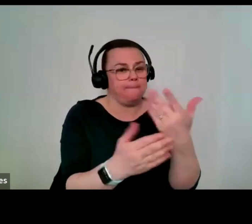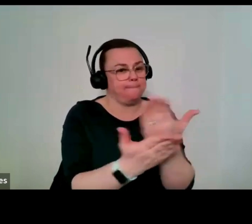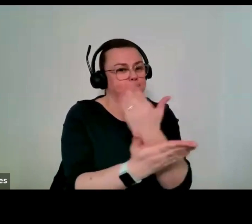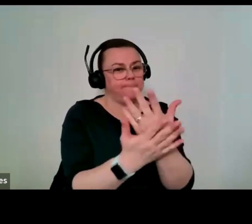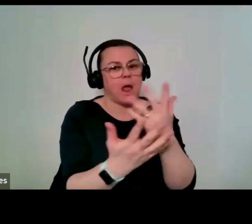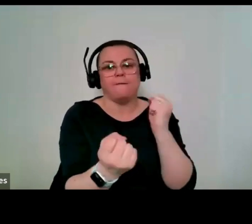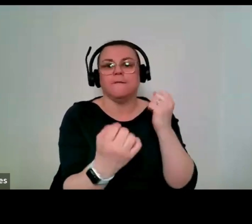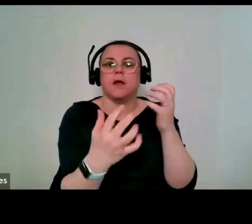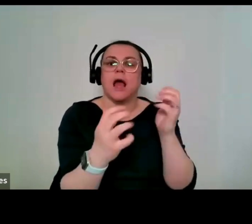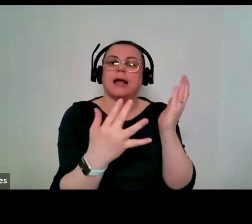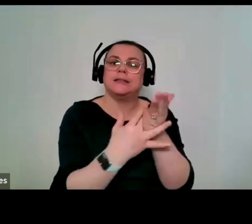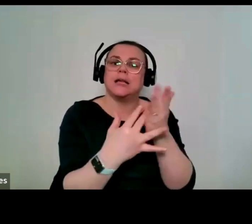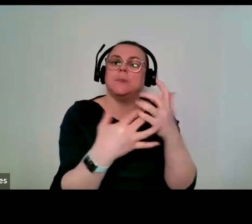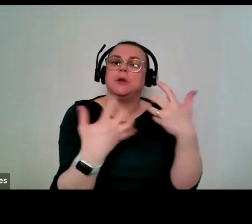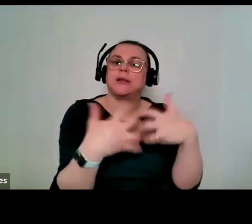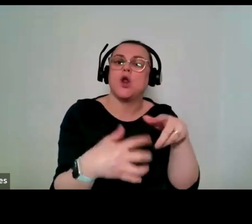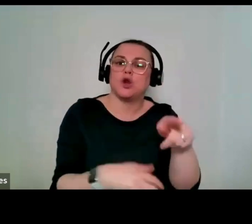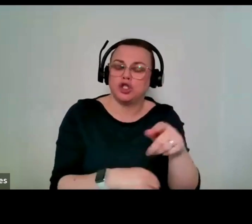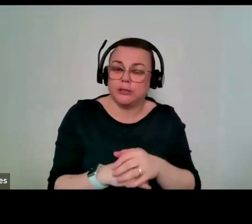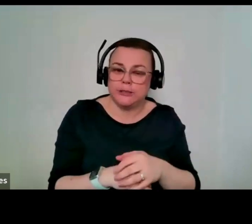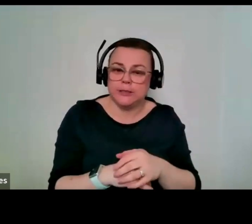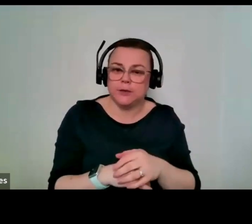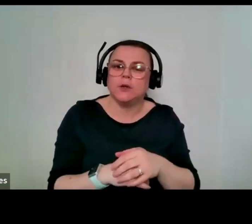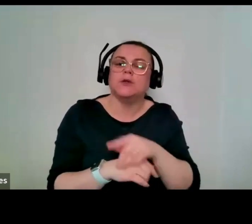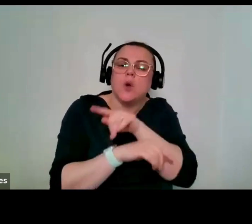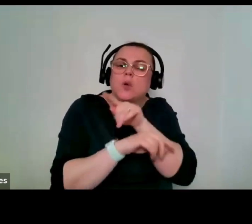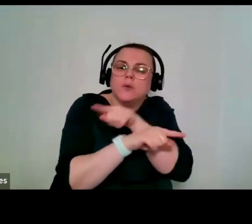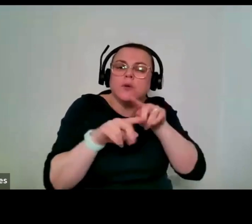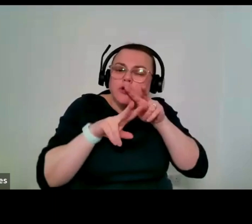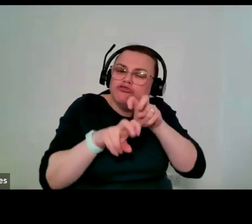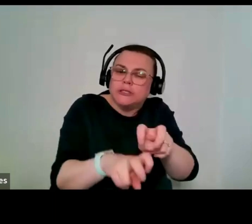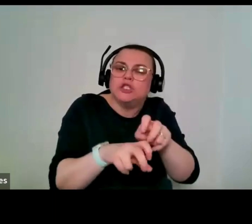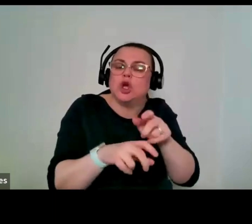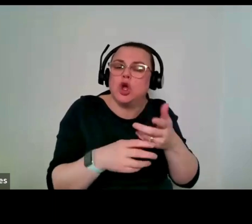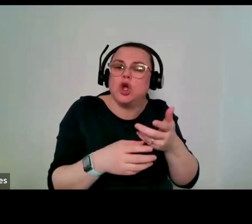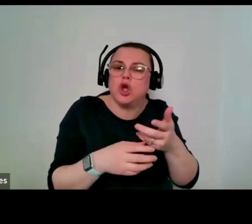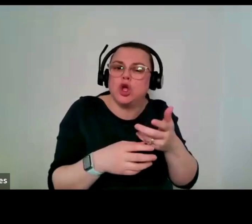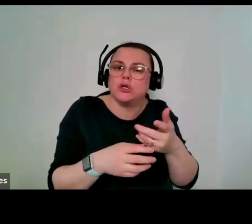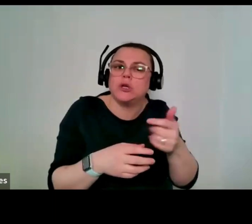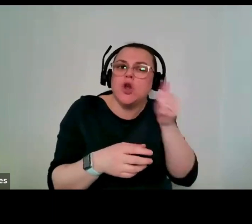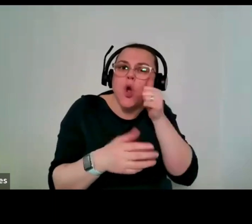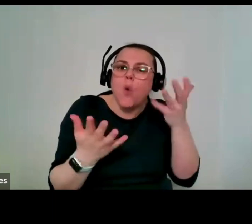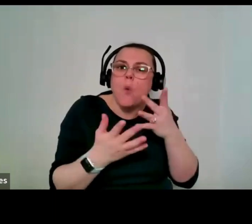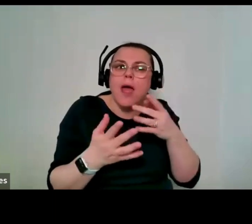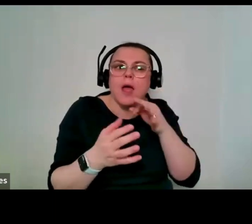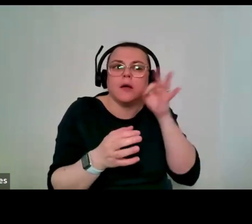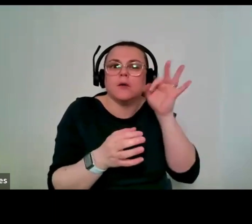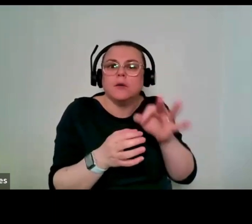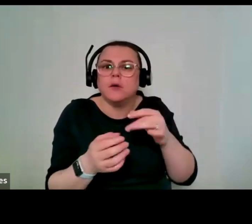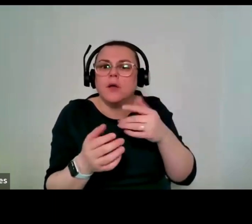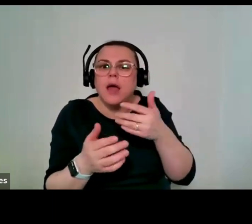technology. So just, do your homework, know where to go to get that extra help.